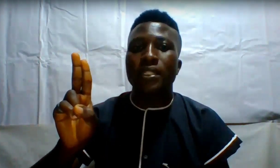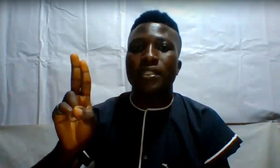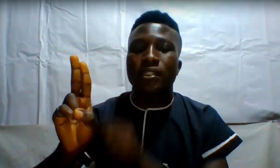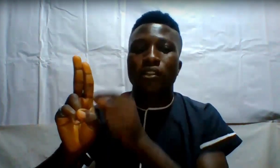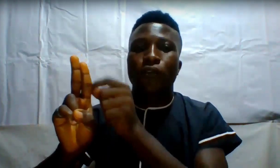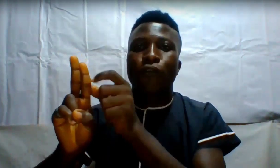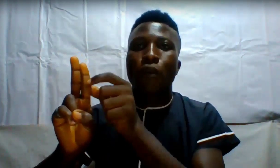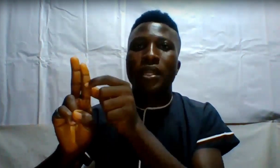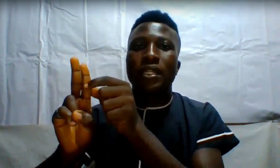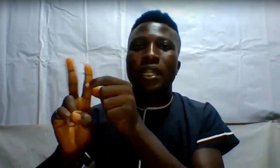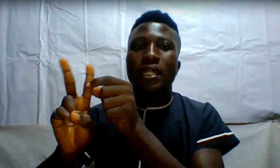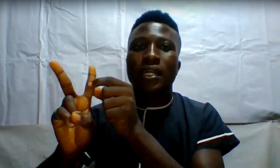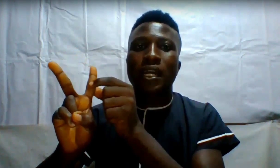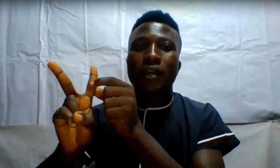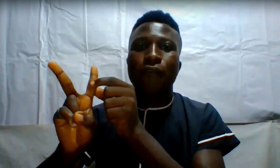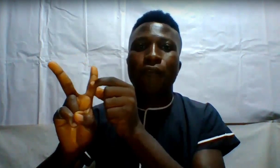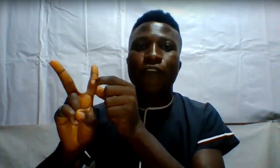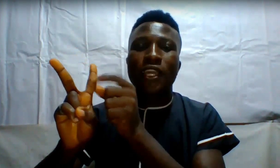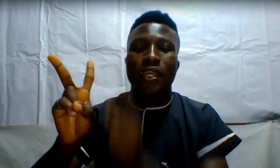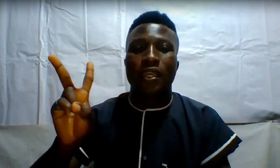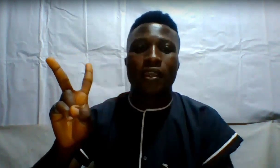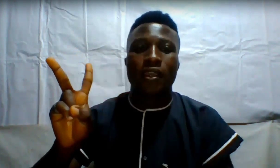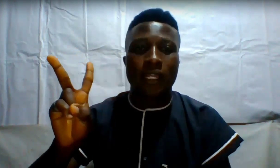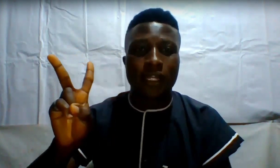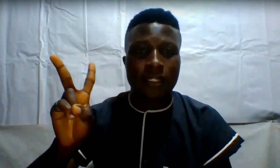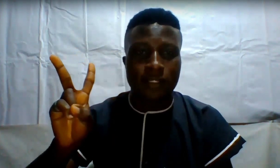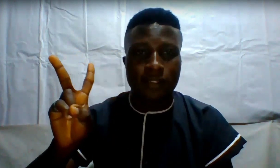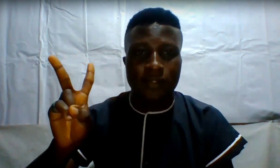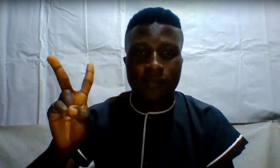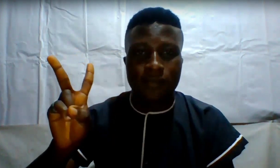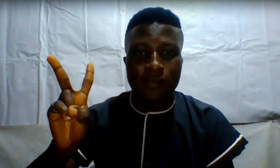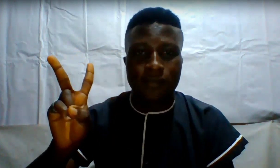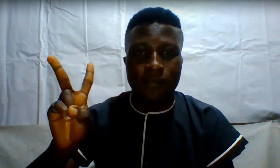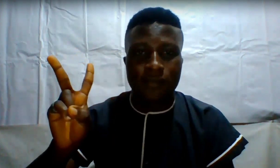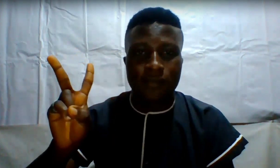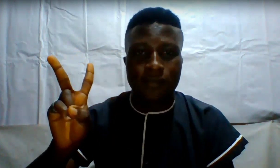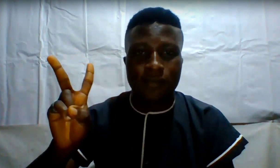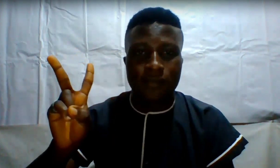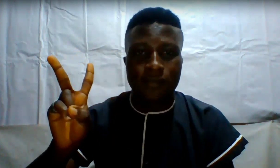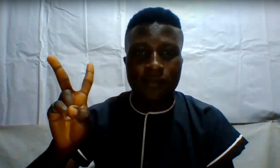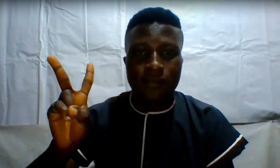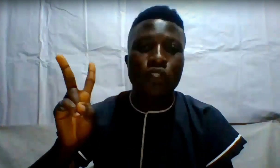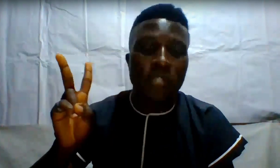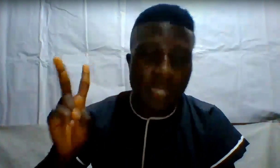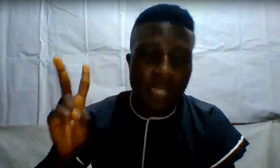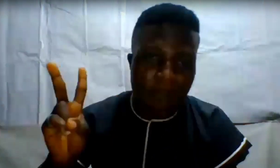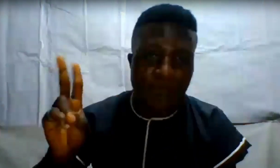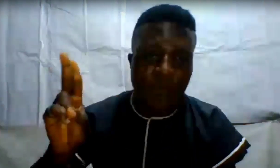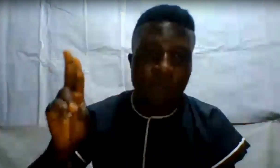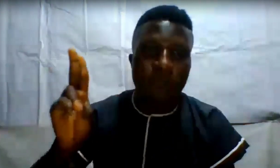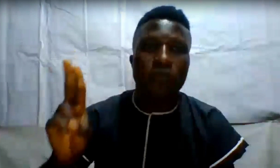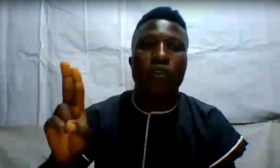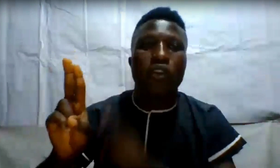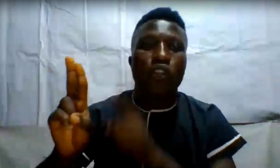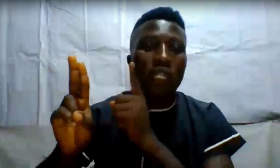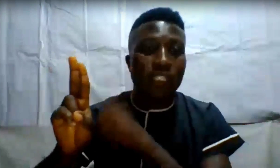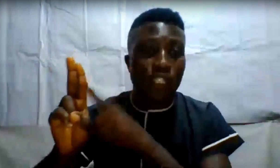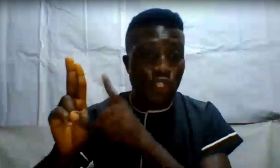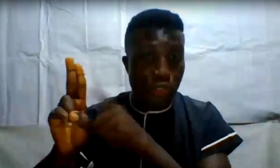V, like that. I'm going to do that again. Your letter U, you're going to open